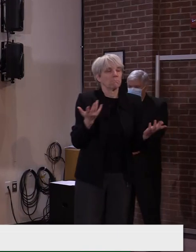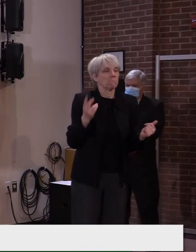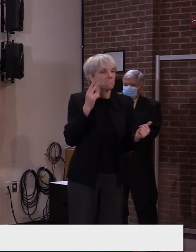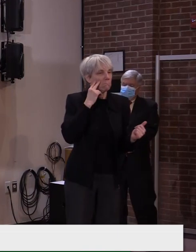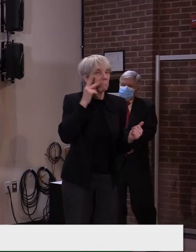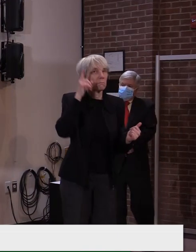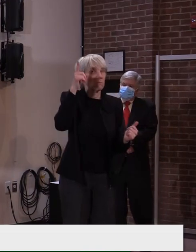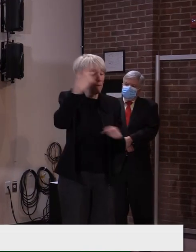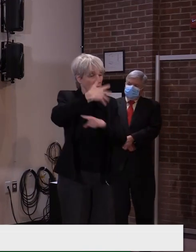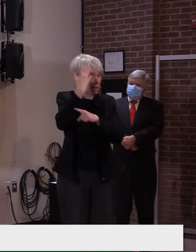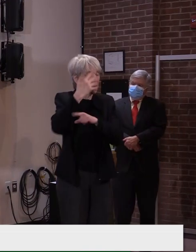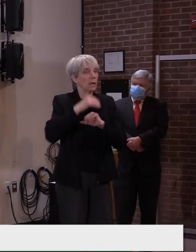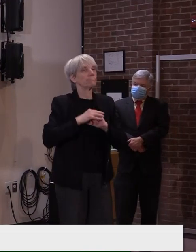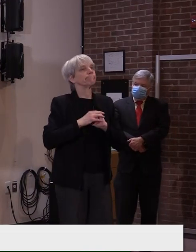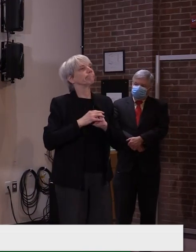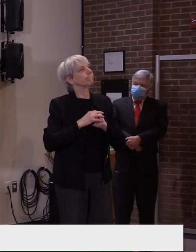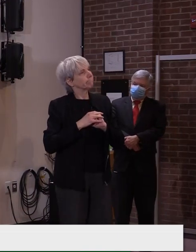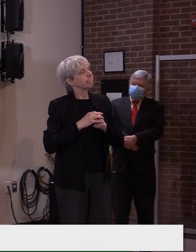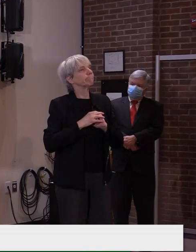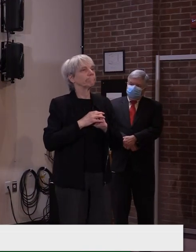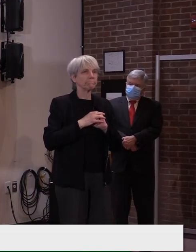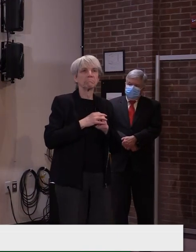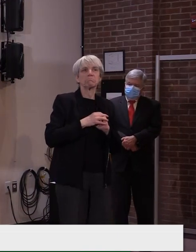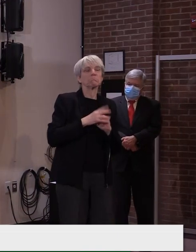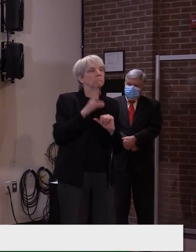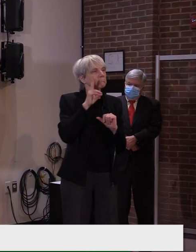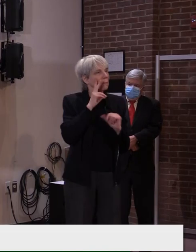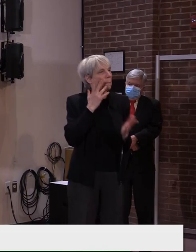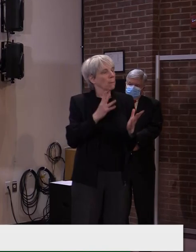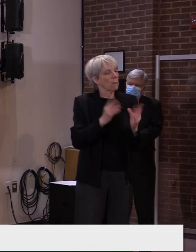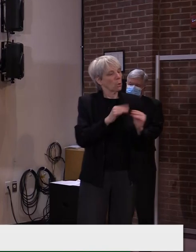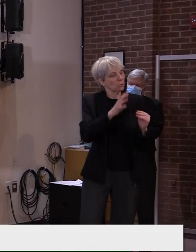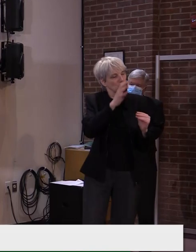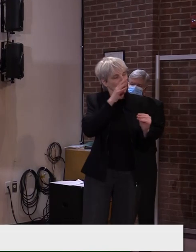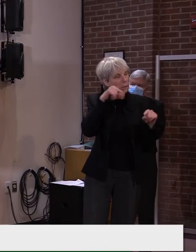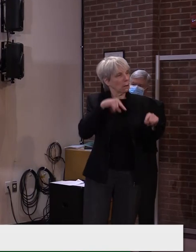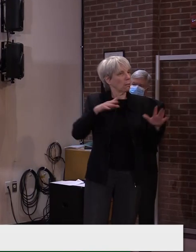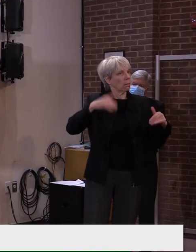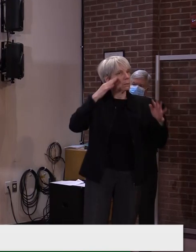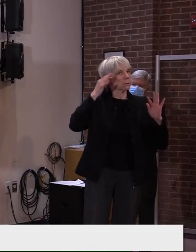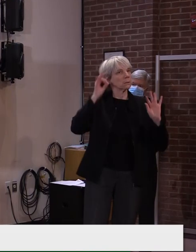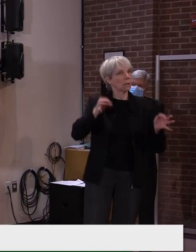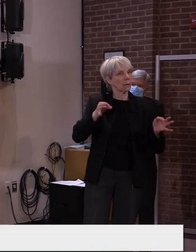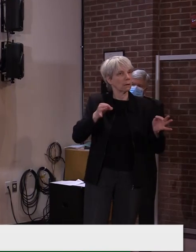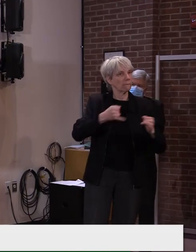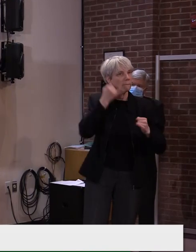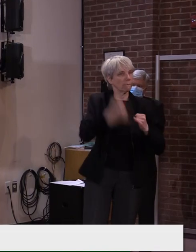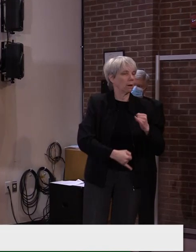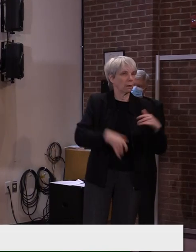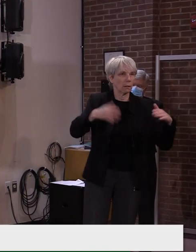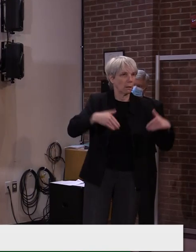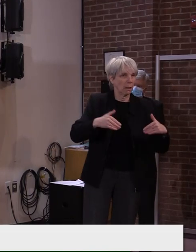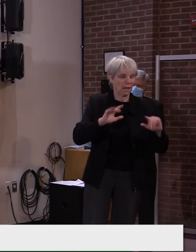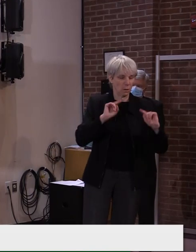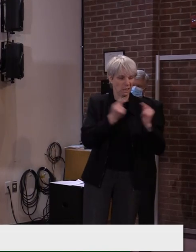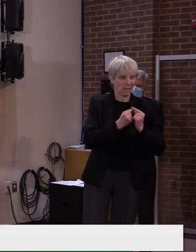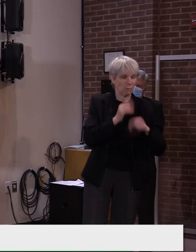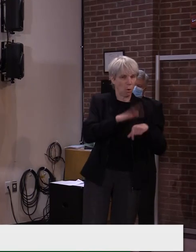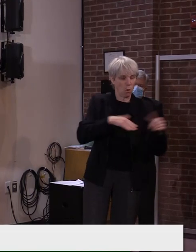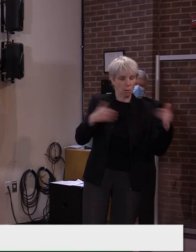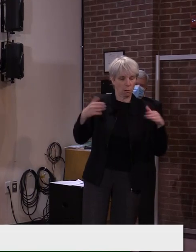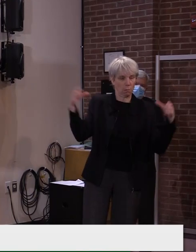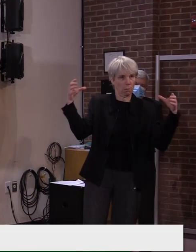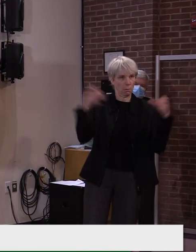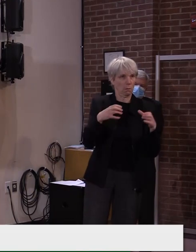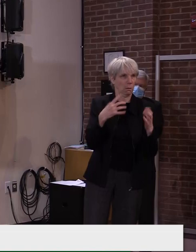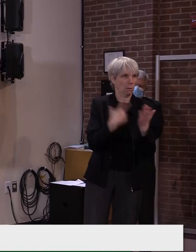guidance in that regard that may be a little bit different than the CDC. but we haven't gotten together as a team to discuss